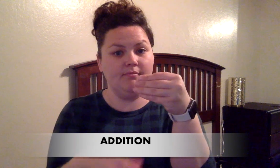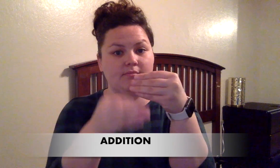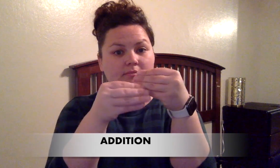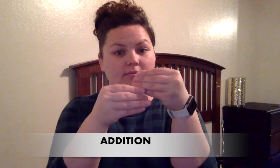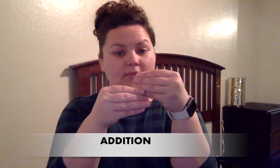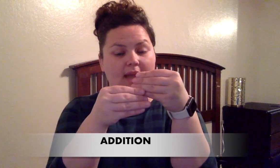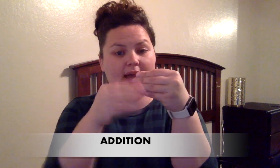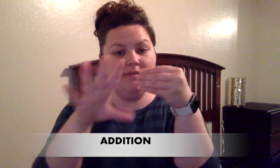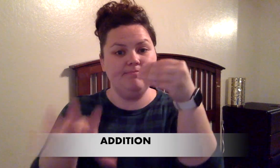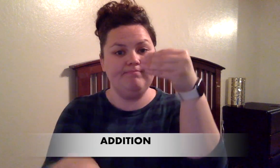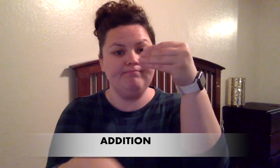add,